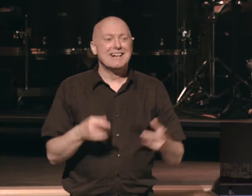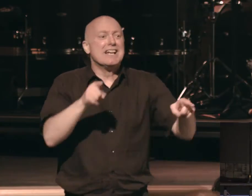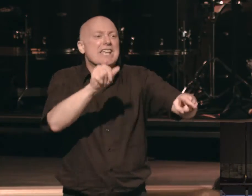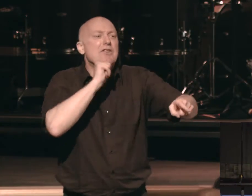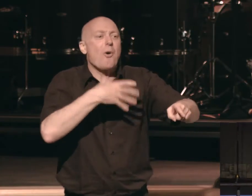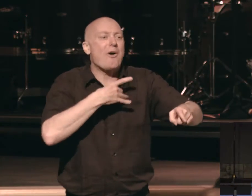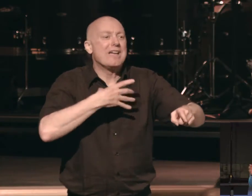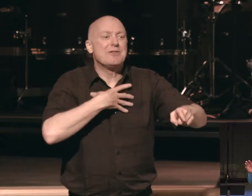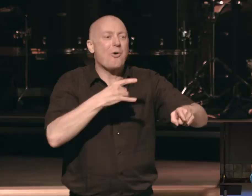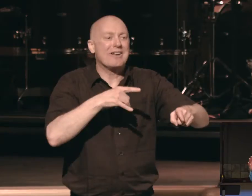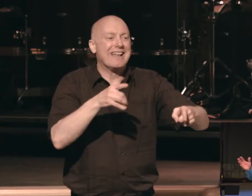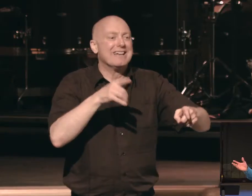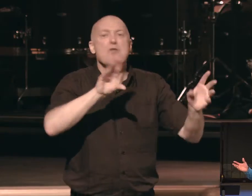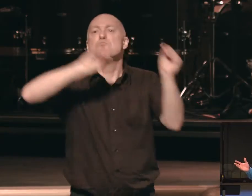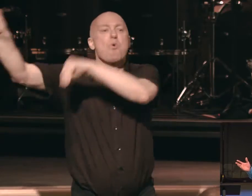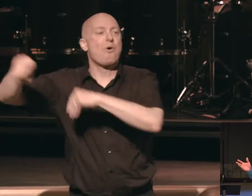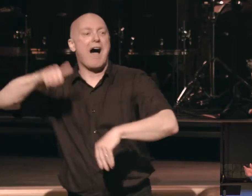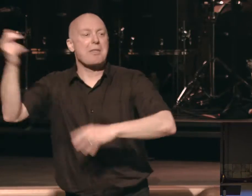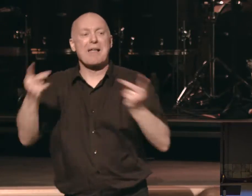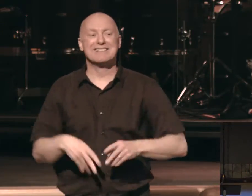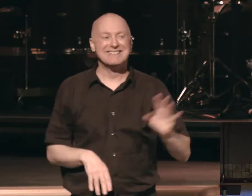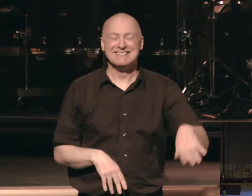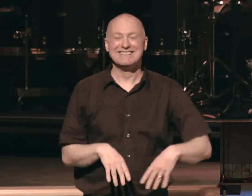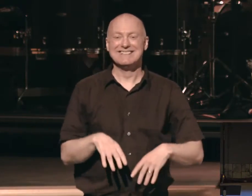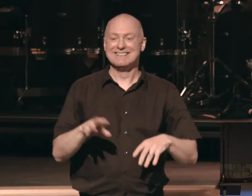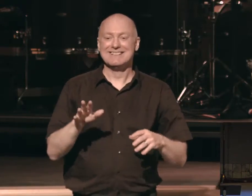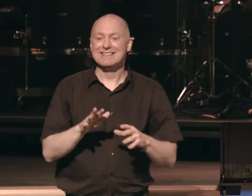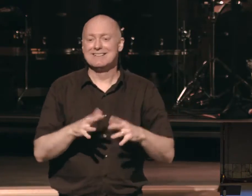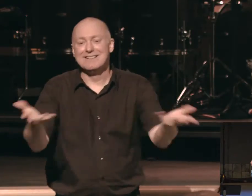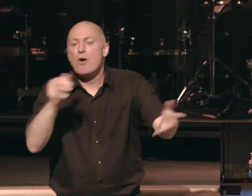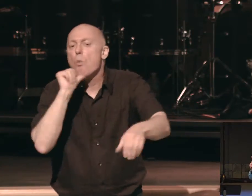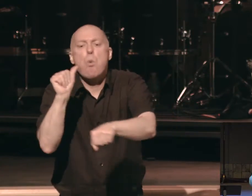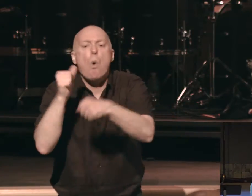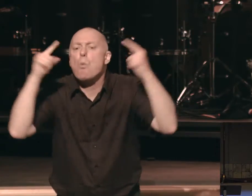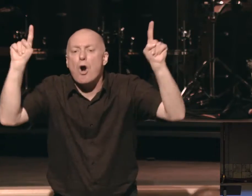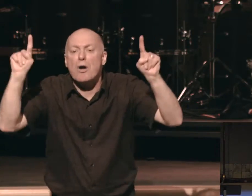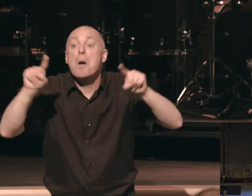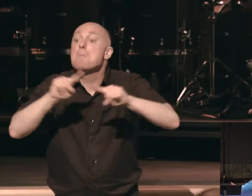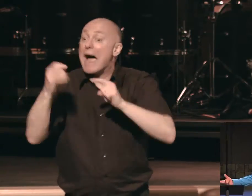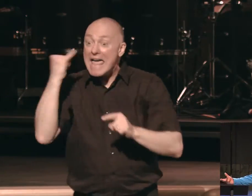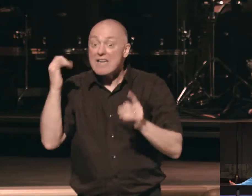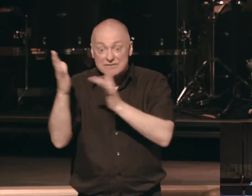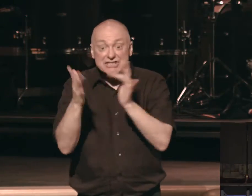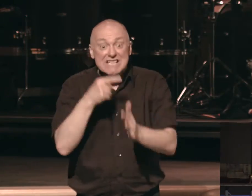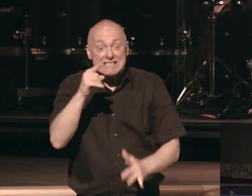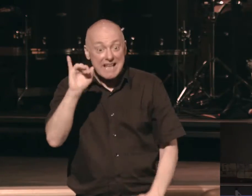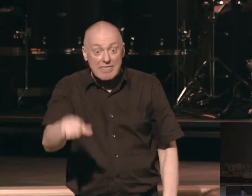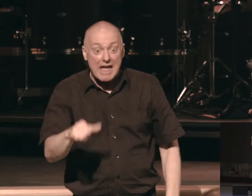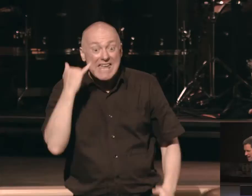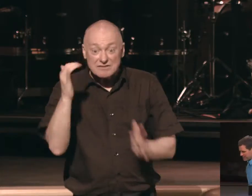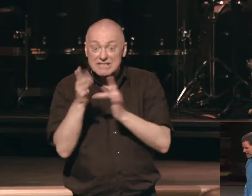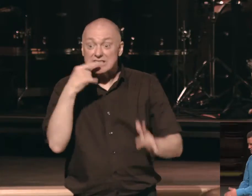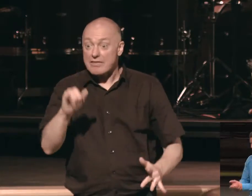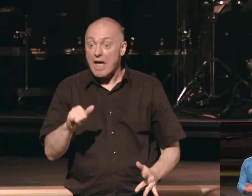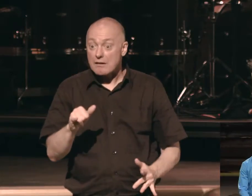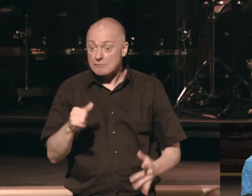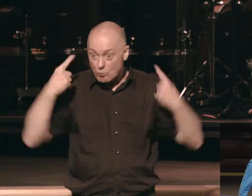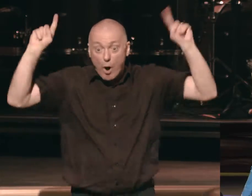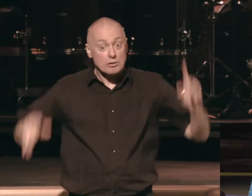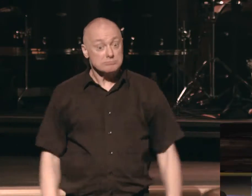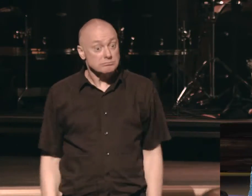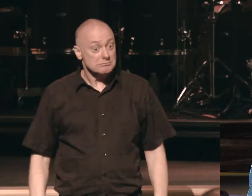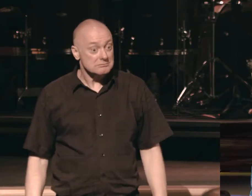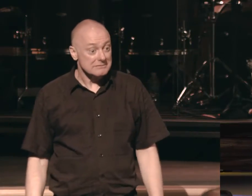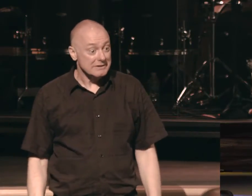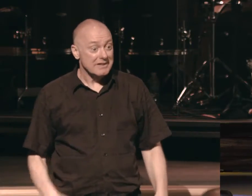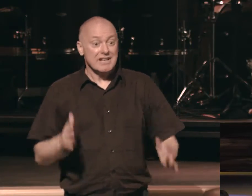all right? Now that's not going to work, is it? No, that's not going to work at all. But if Jesus said it, it would. You know, in the Gospels, he's